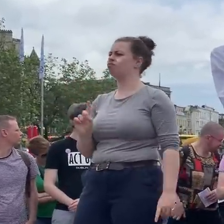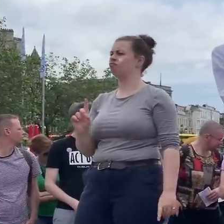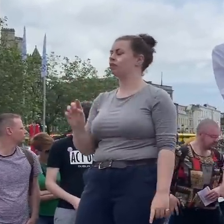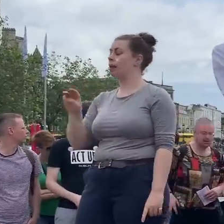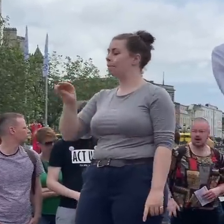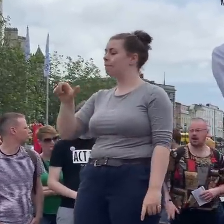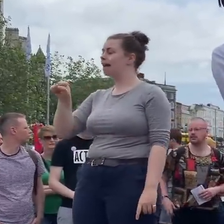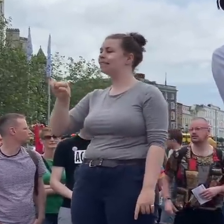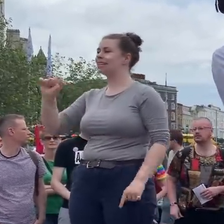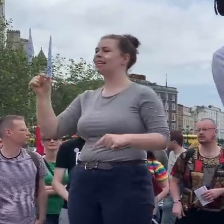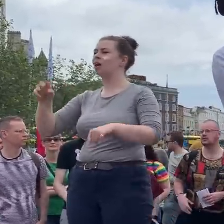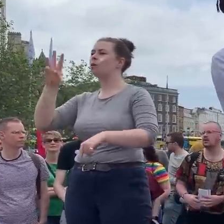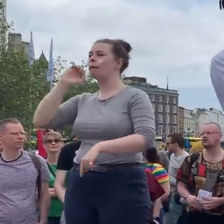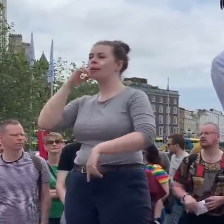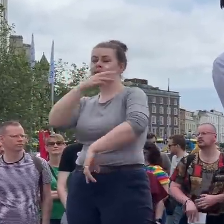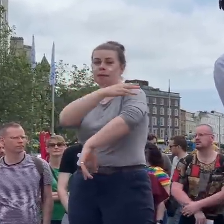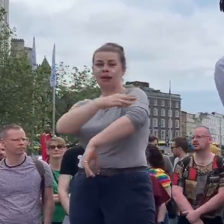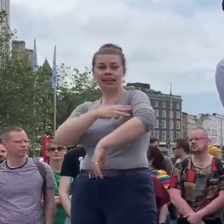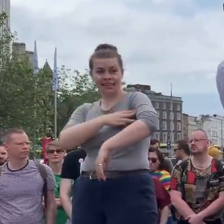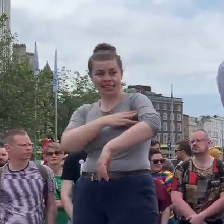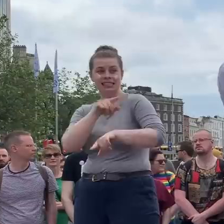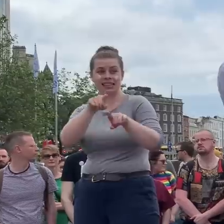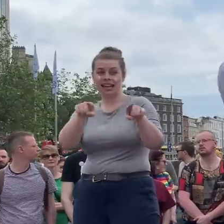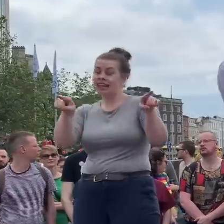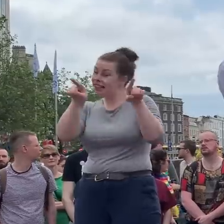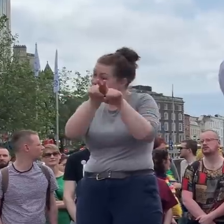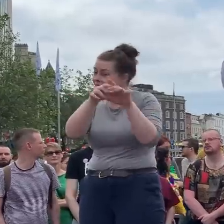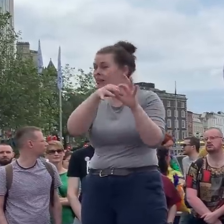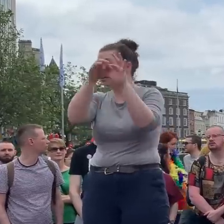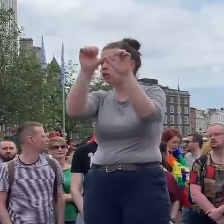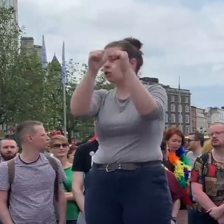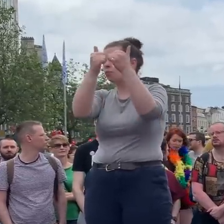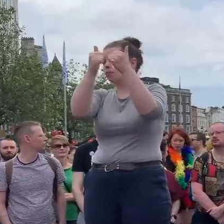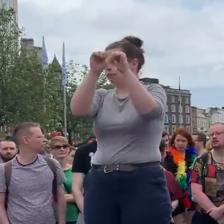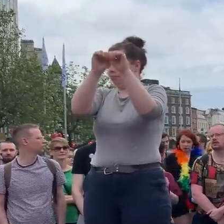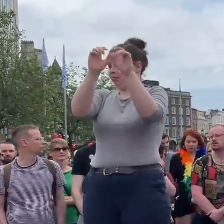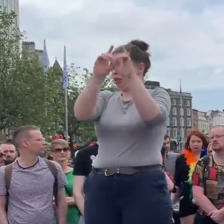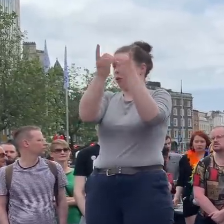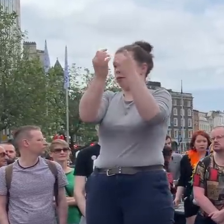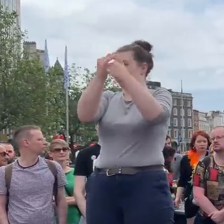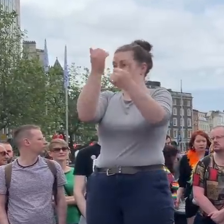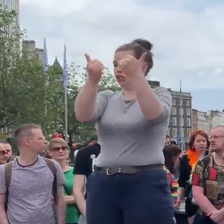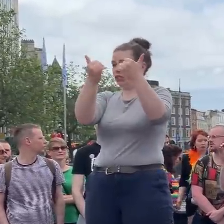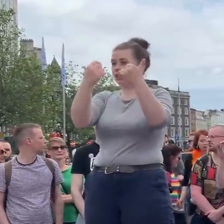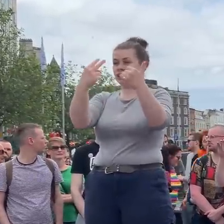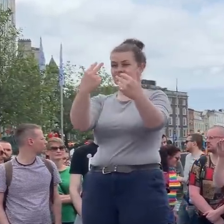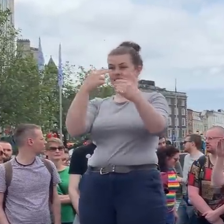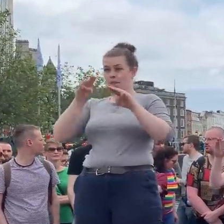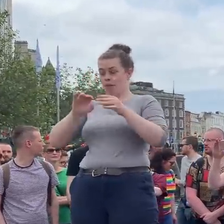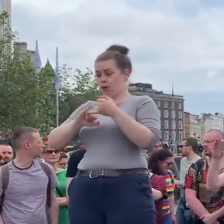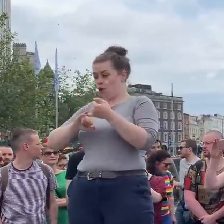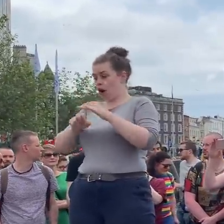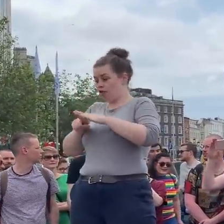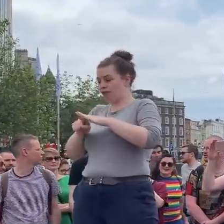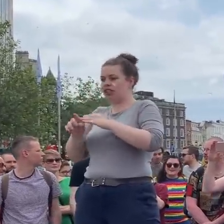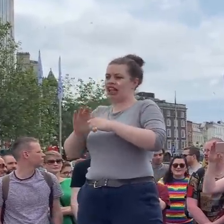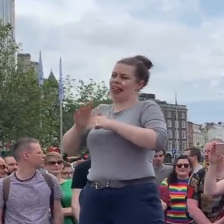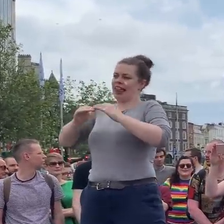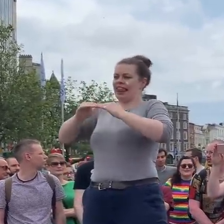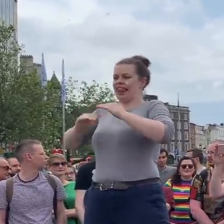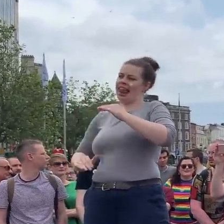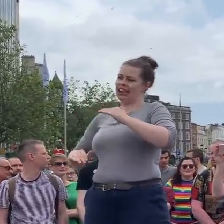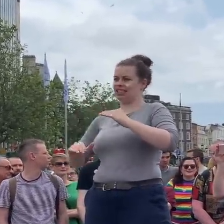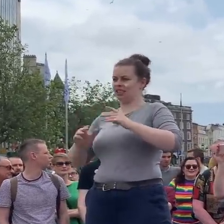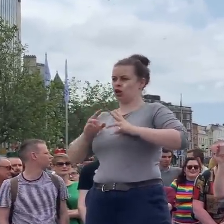because the police are an agency in the very same Department of Justice that treats asylum seekers as if we are less human. We are here today because we